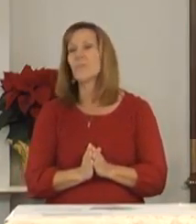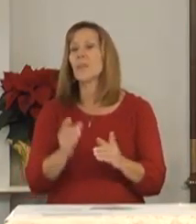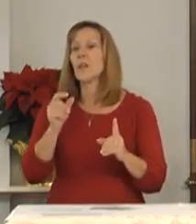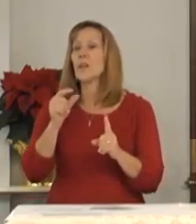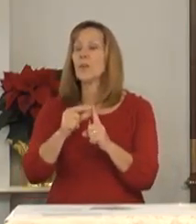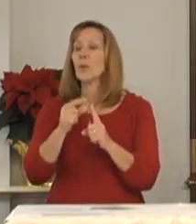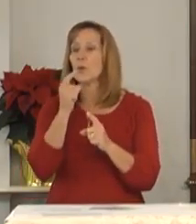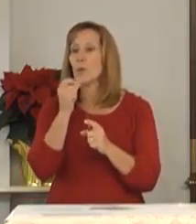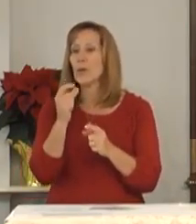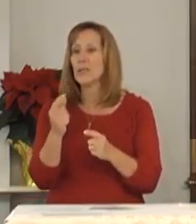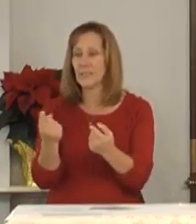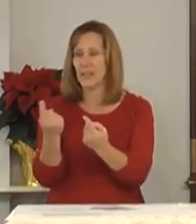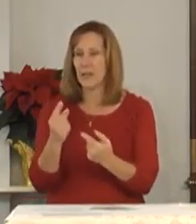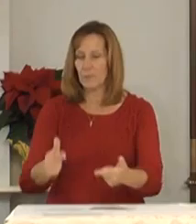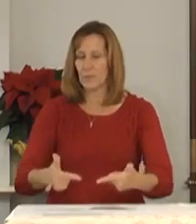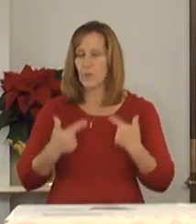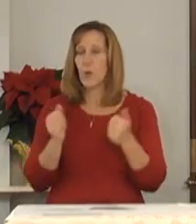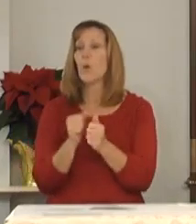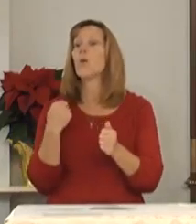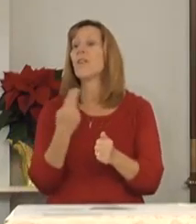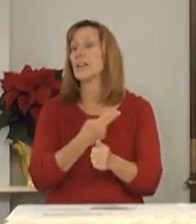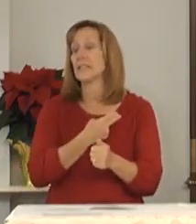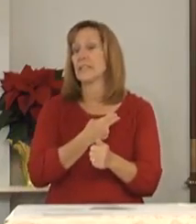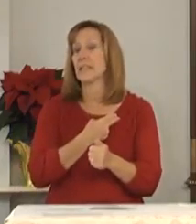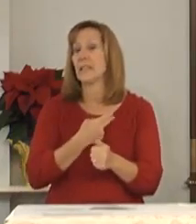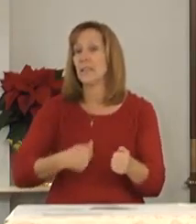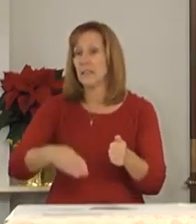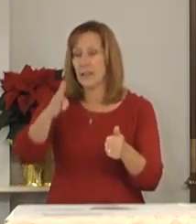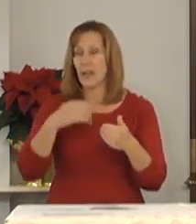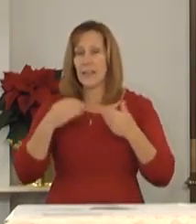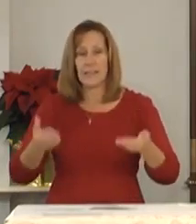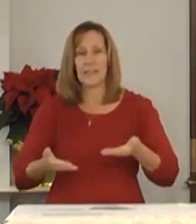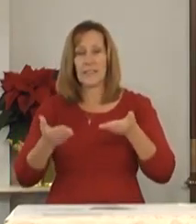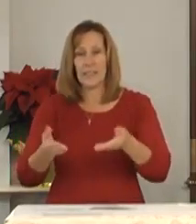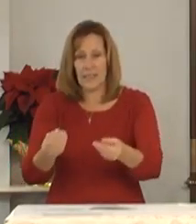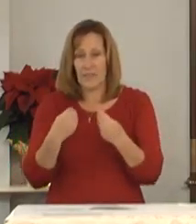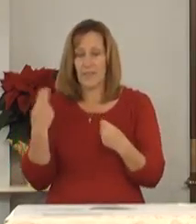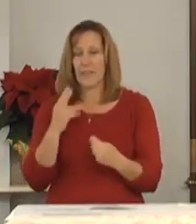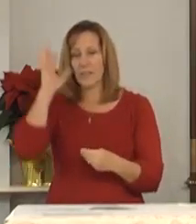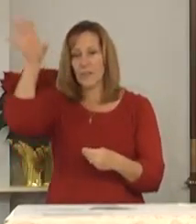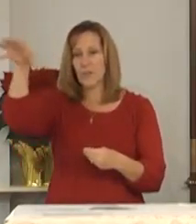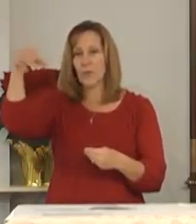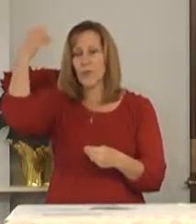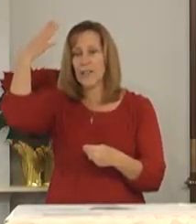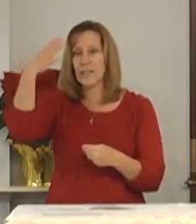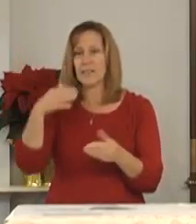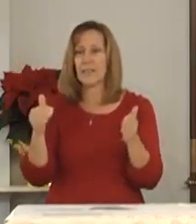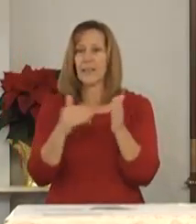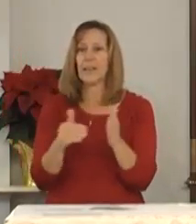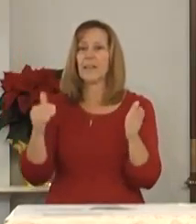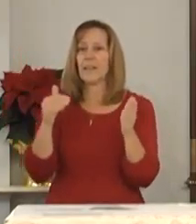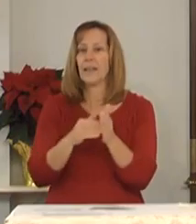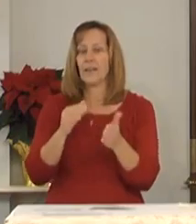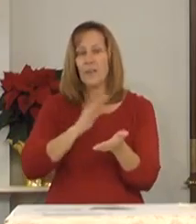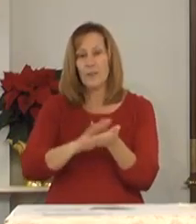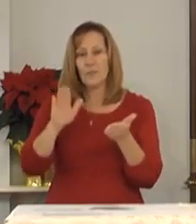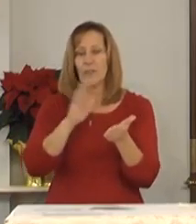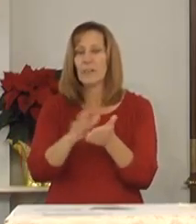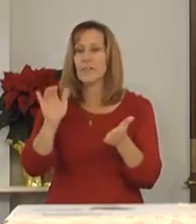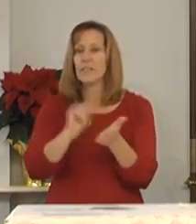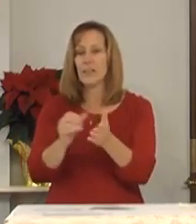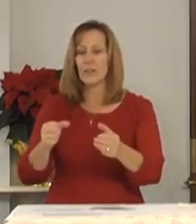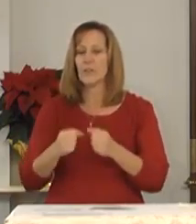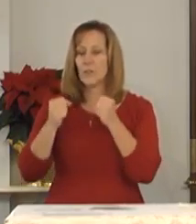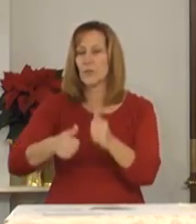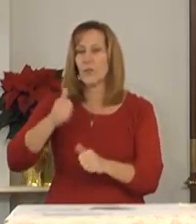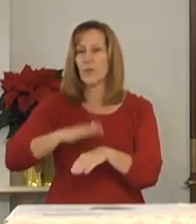In the Word who has come to dwell with us, God has given us grace upon grace, forgiveness that is